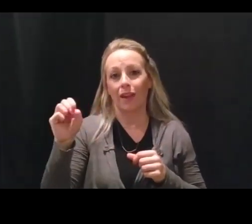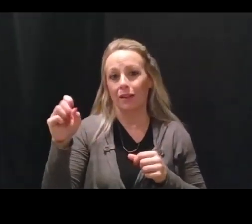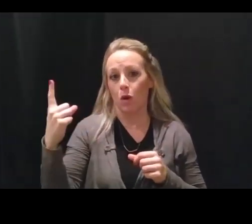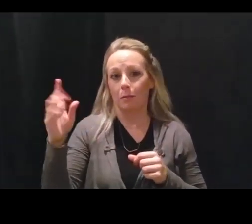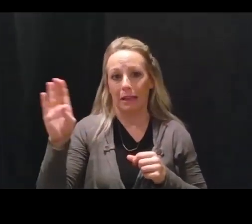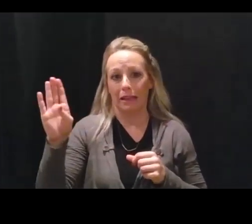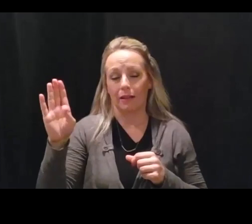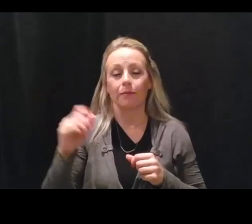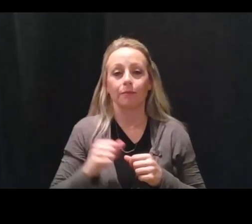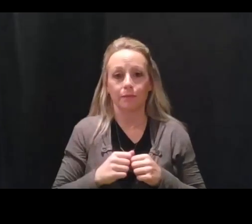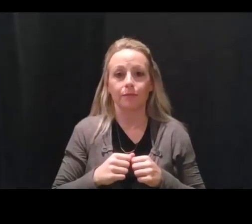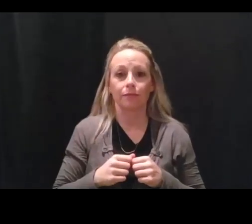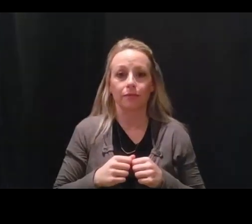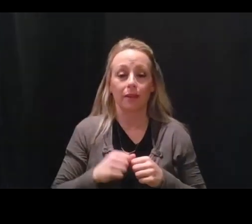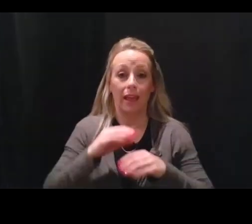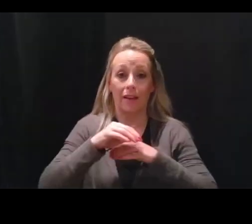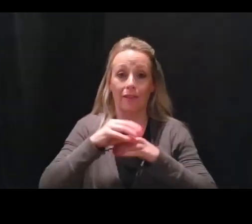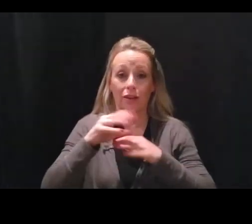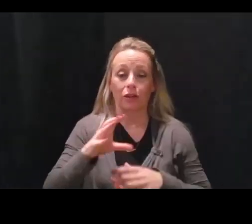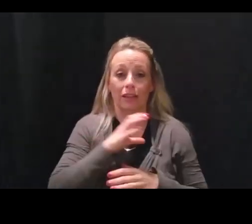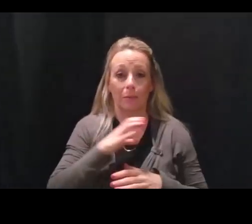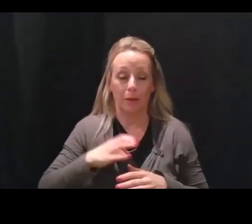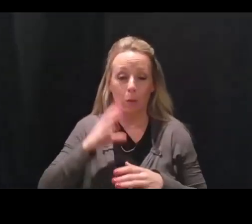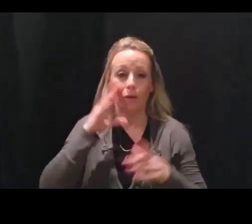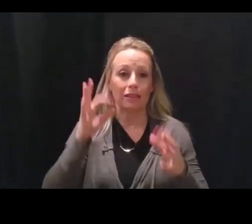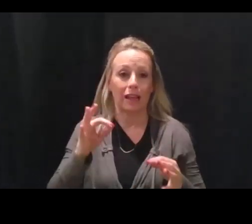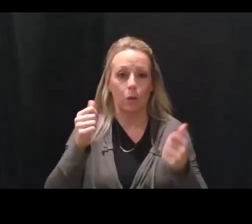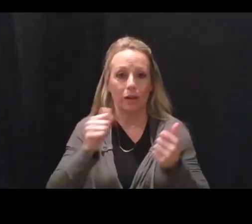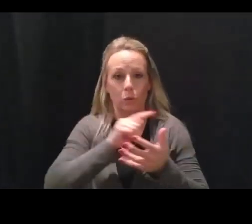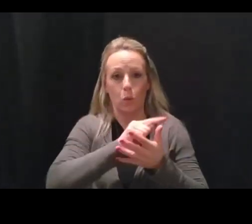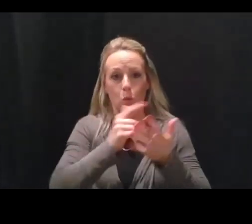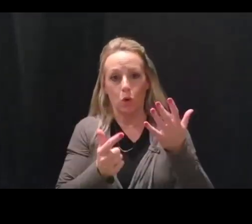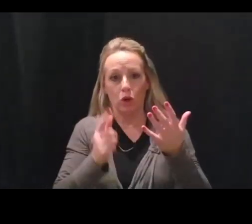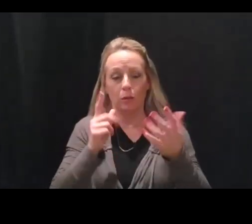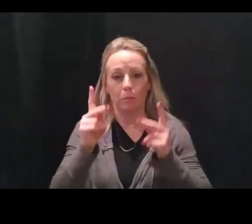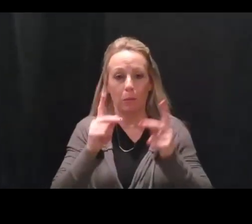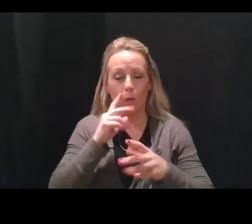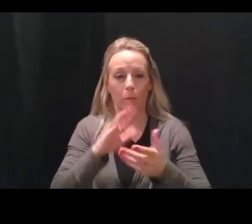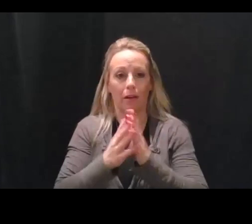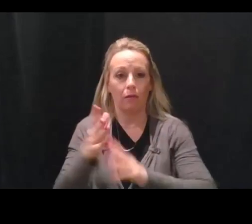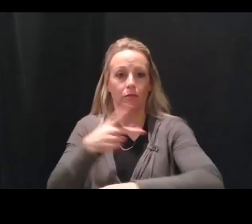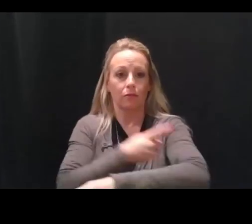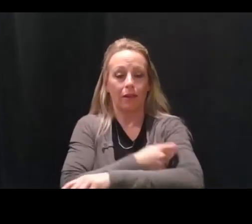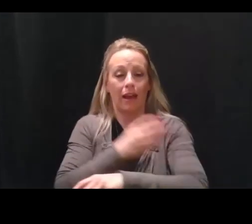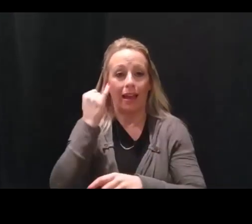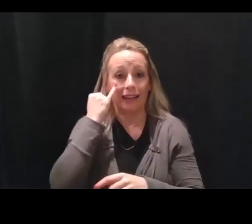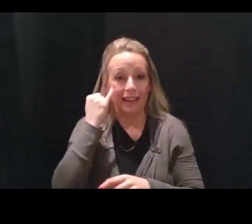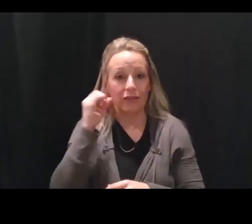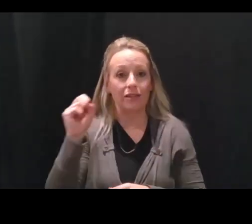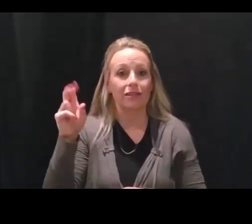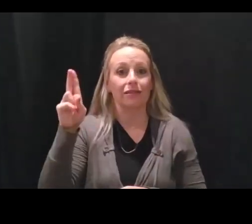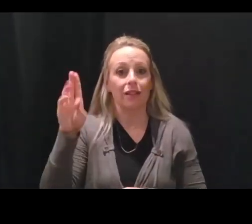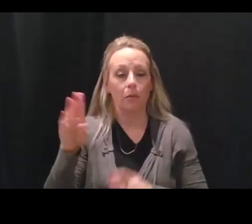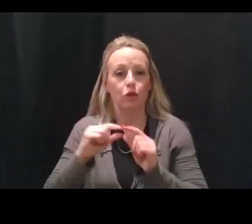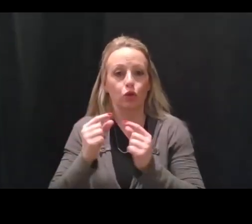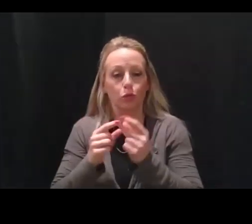Iowa's advisory committee will decide the order in which they're immunized and if subgroups will be identified.